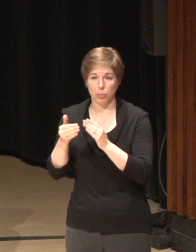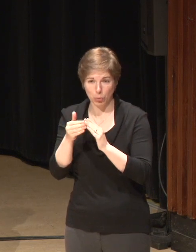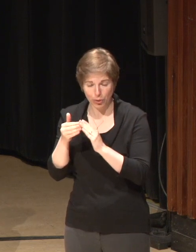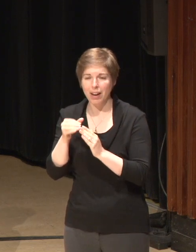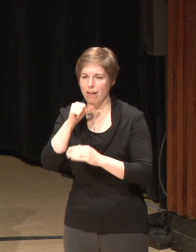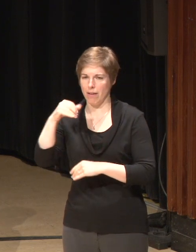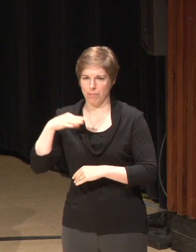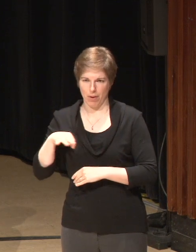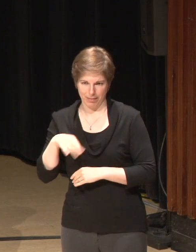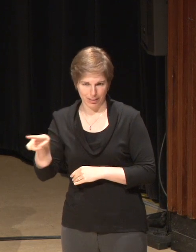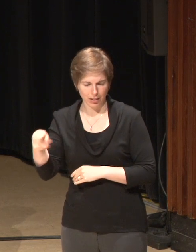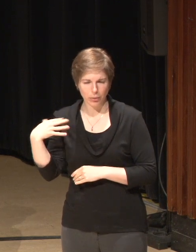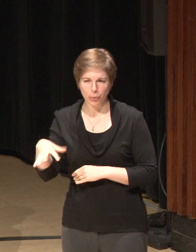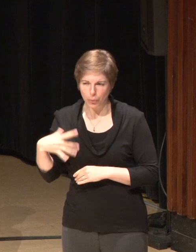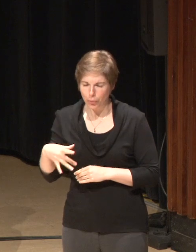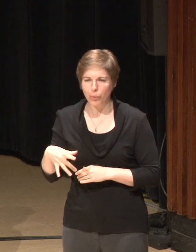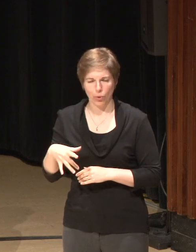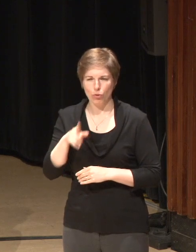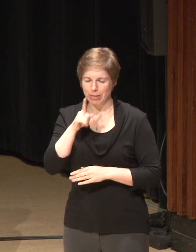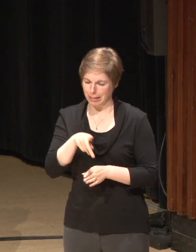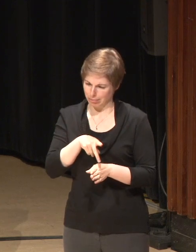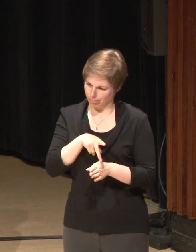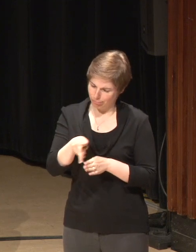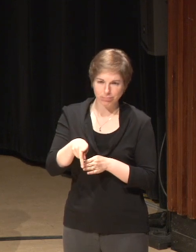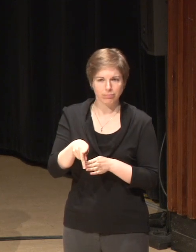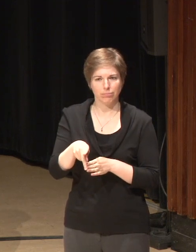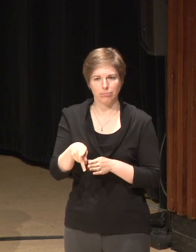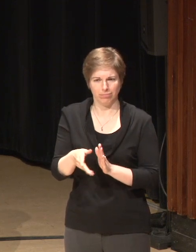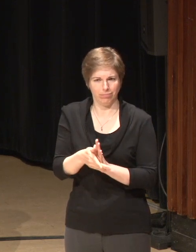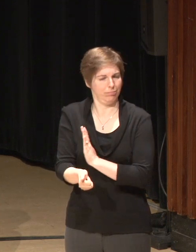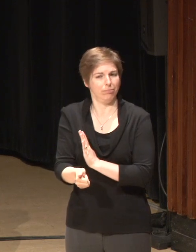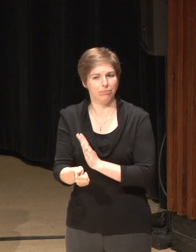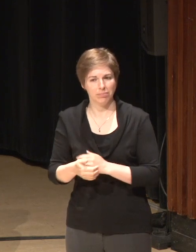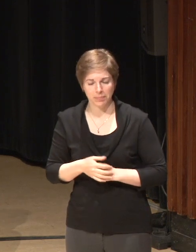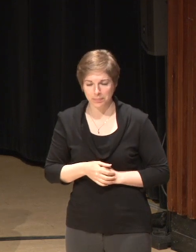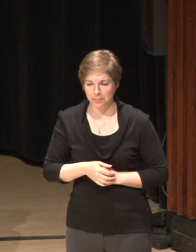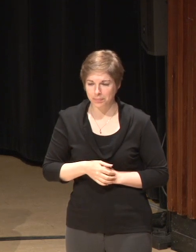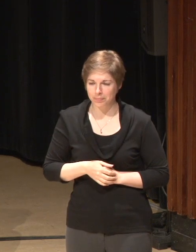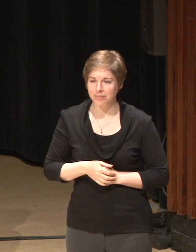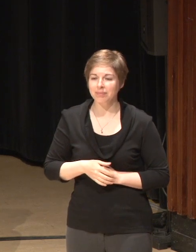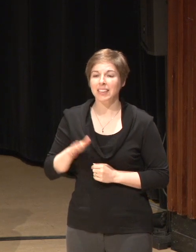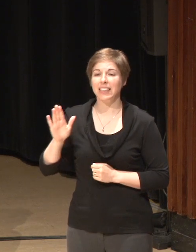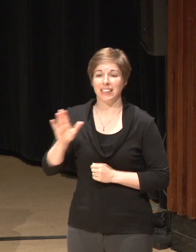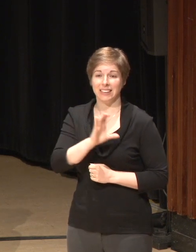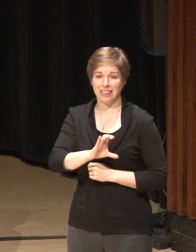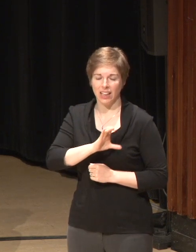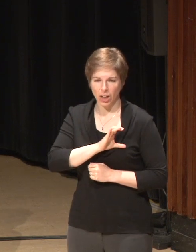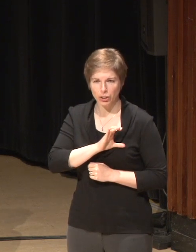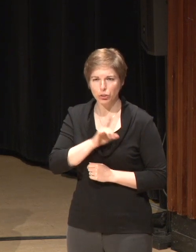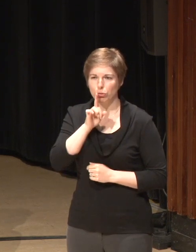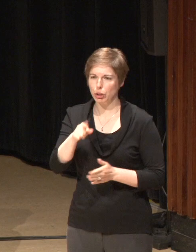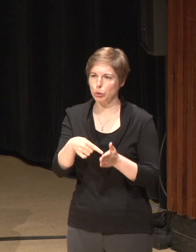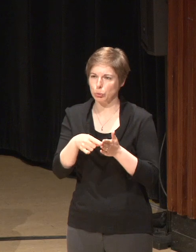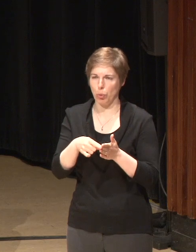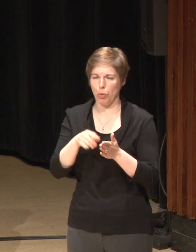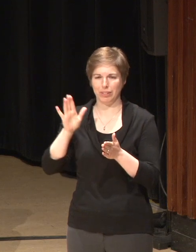utmost professionalism. This is a statement around his character which is representative of his entire career. So it's